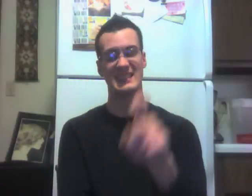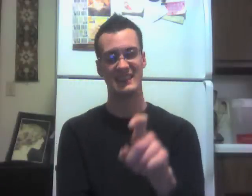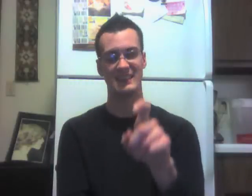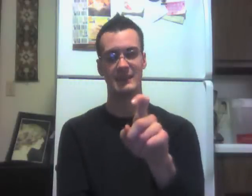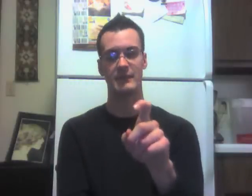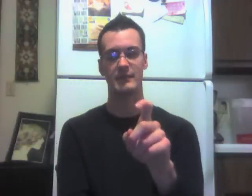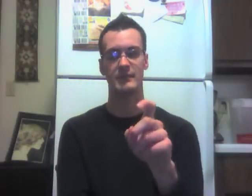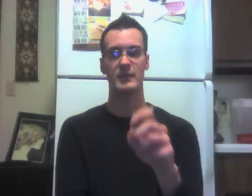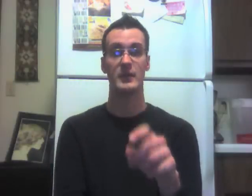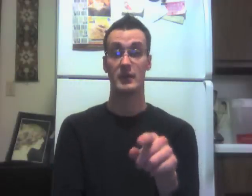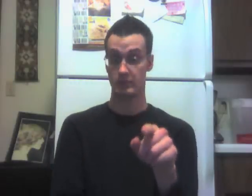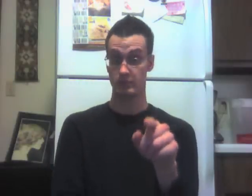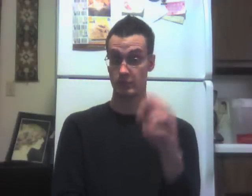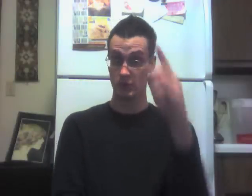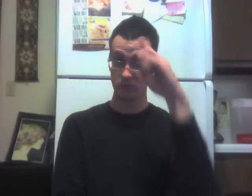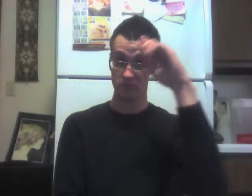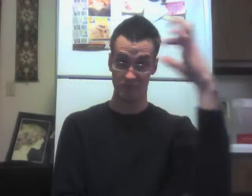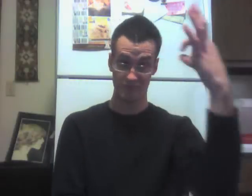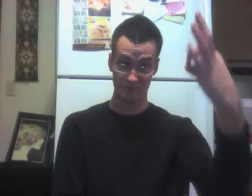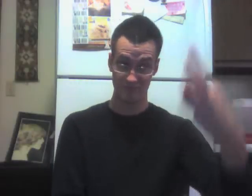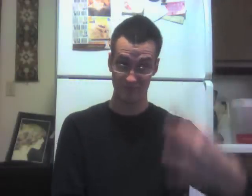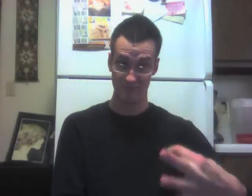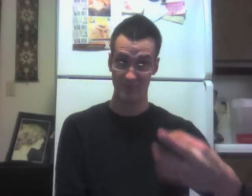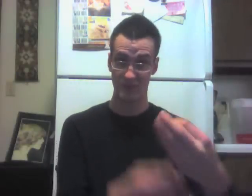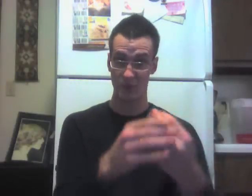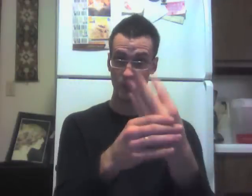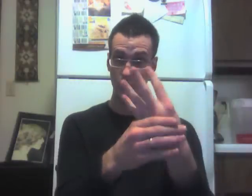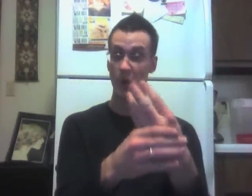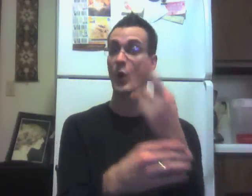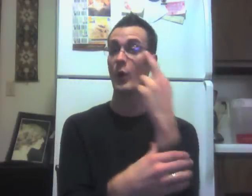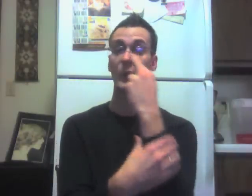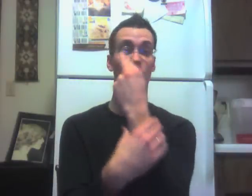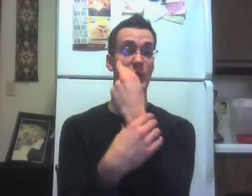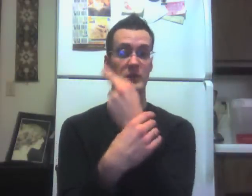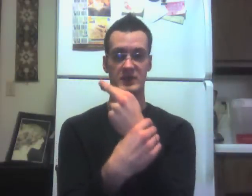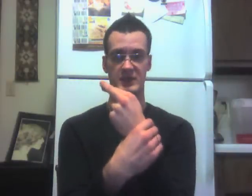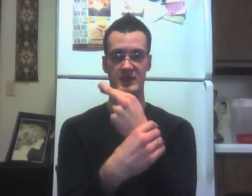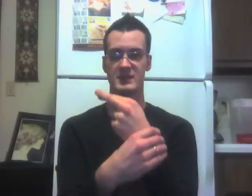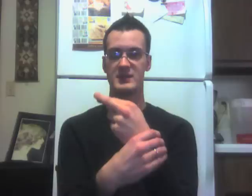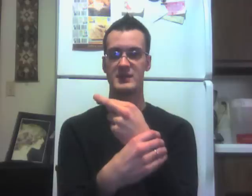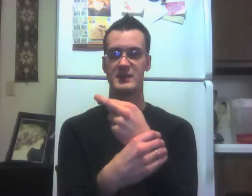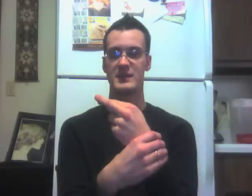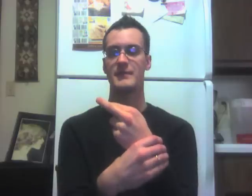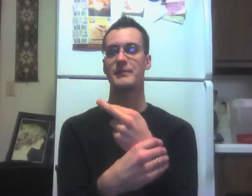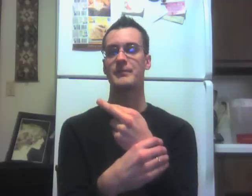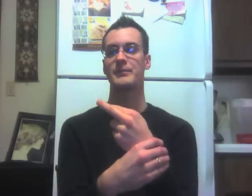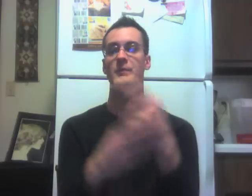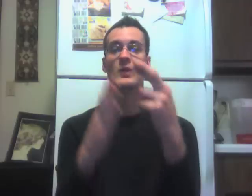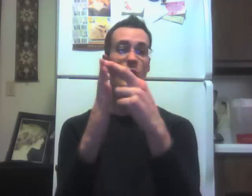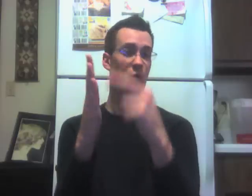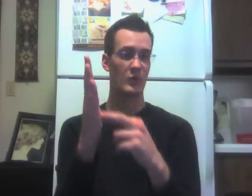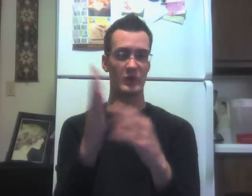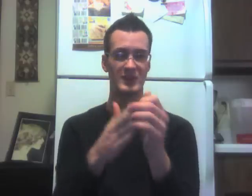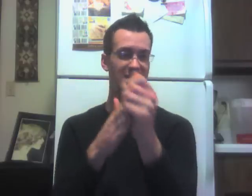decide to grow roses, the following simple and short guide is offered to ensure success. Number